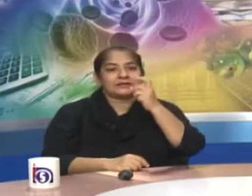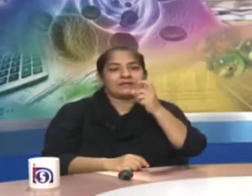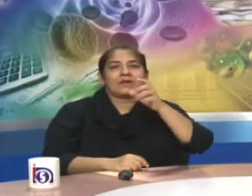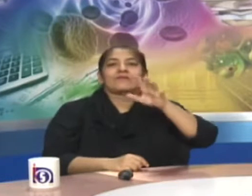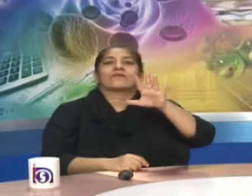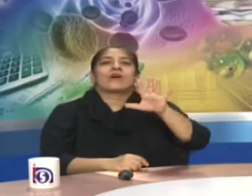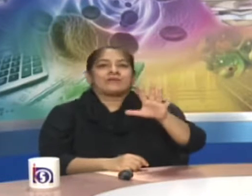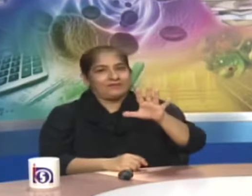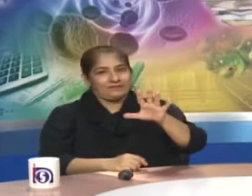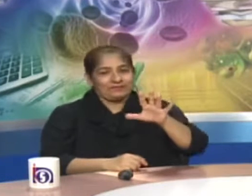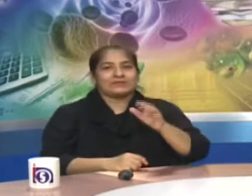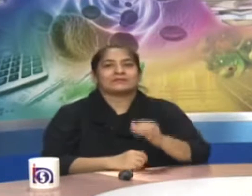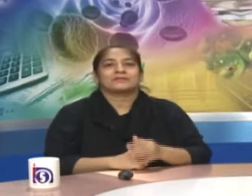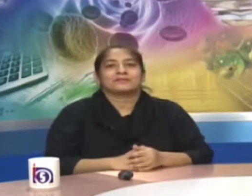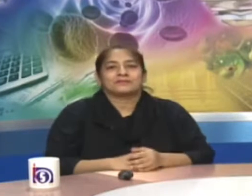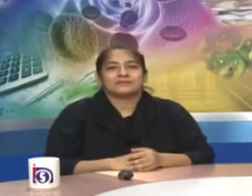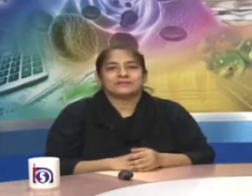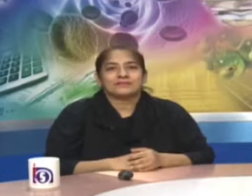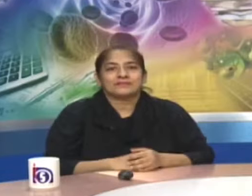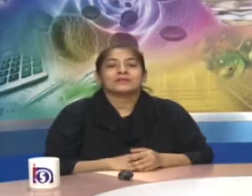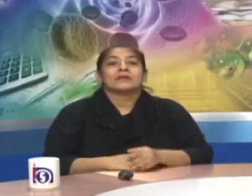started in the year 1875.